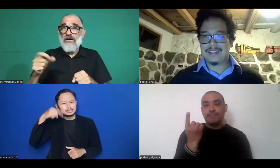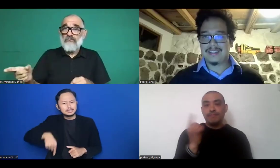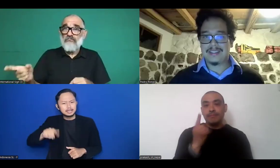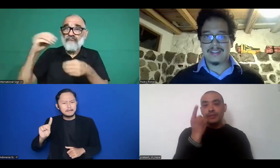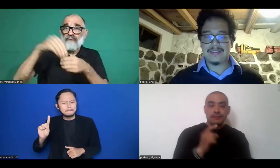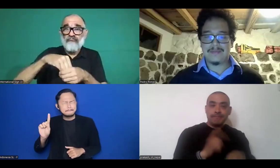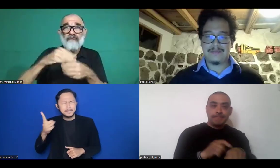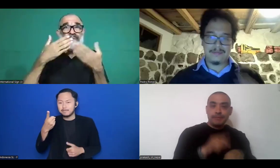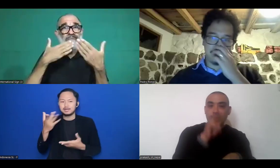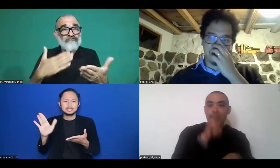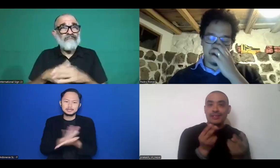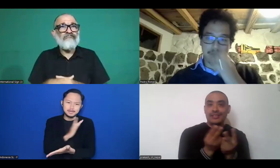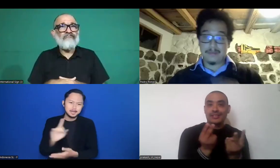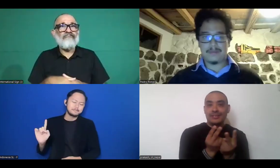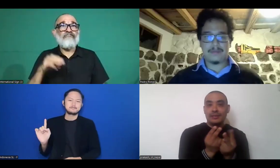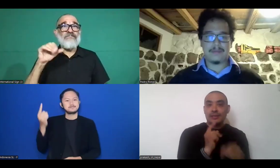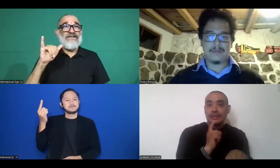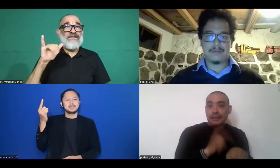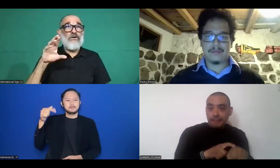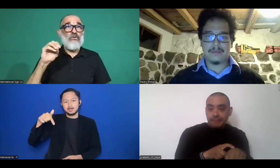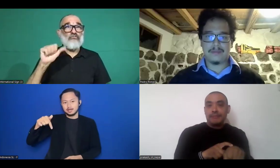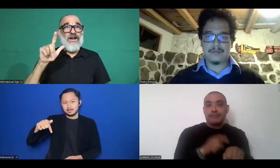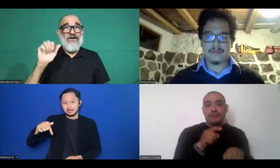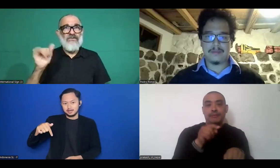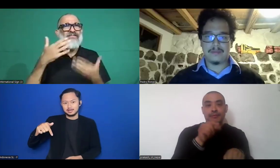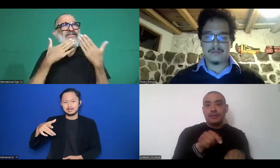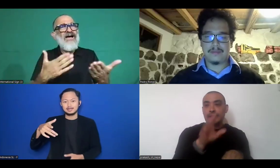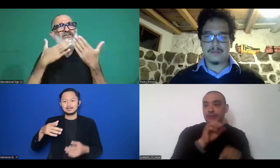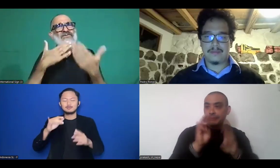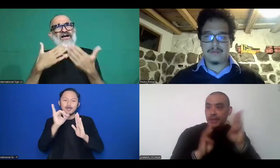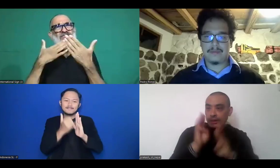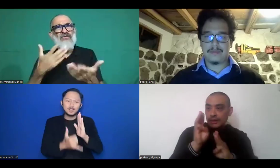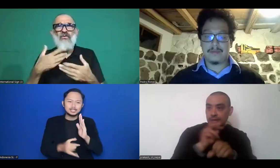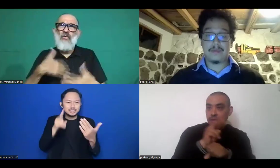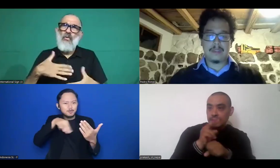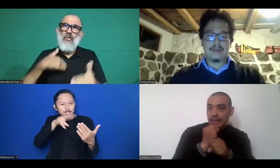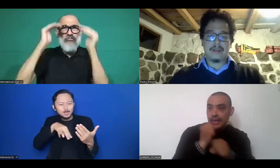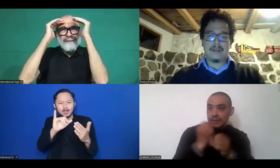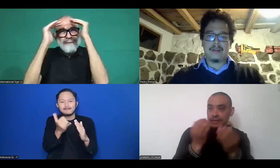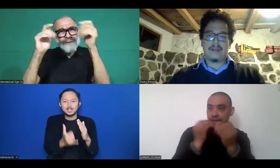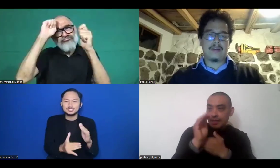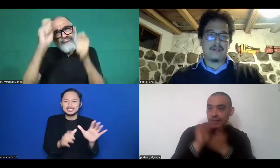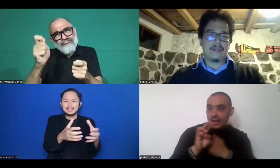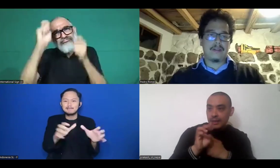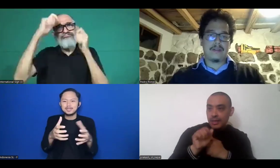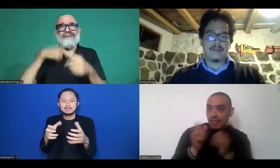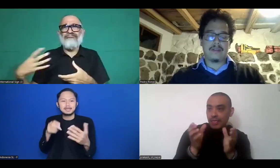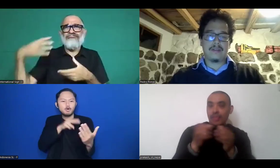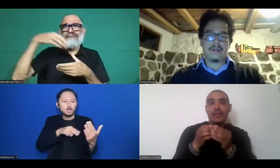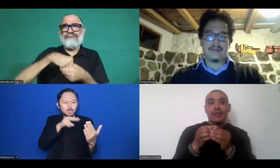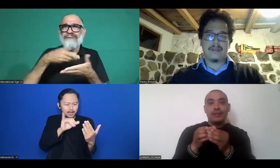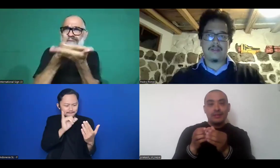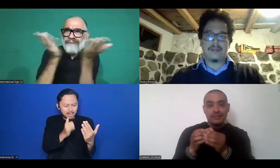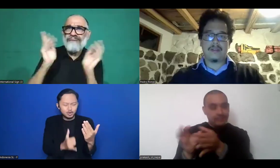moment that the monitoring and evaluation and learning team, our meal team, has come